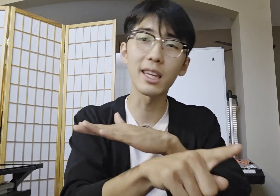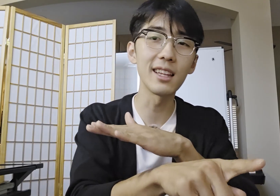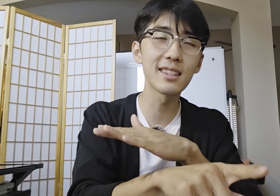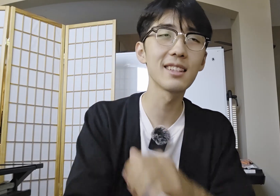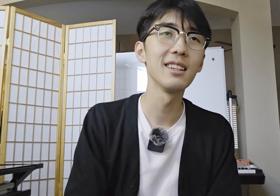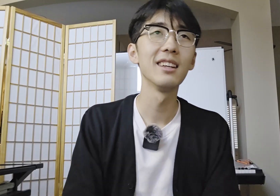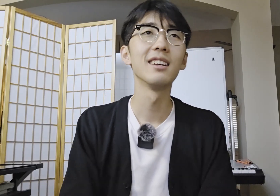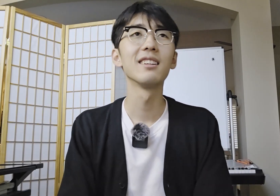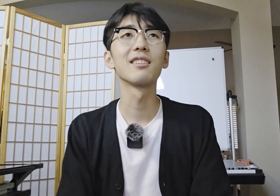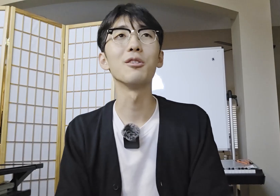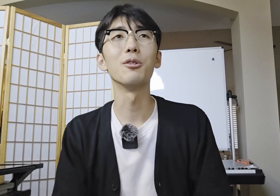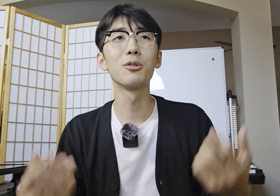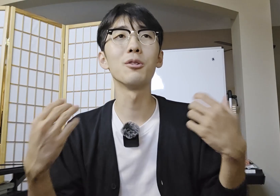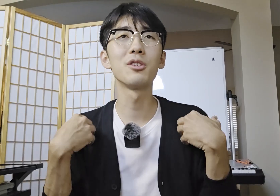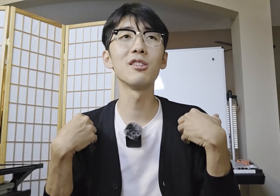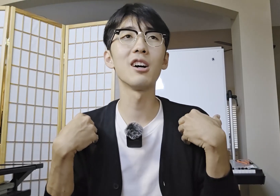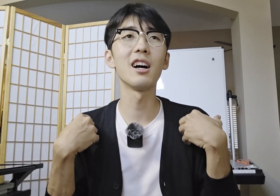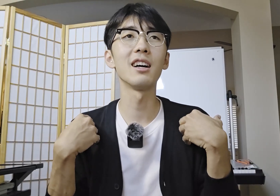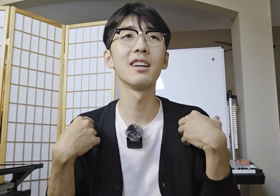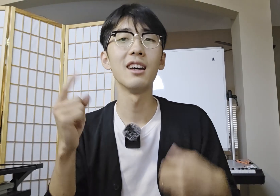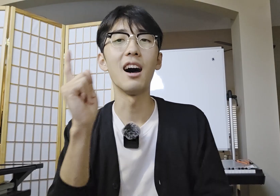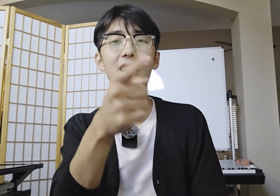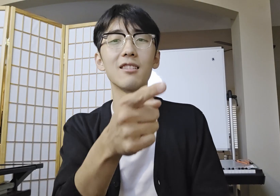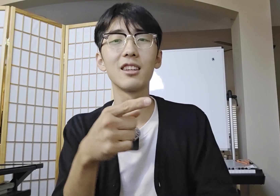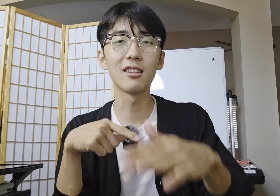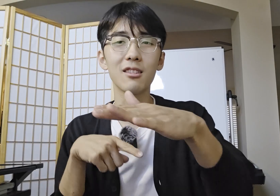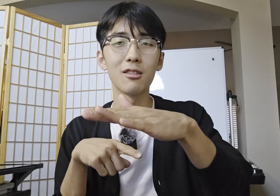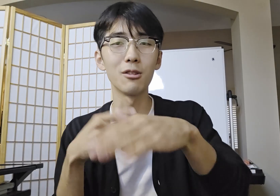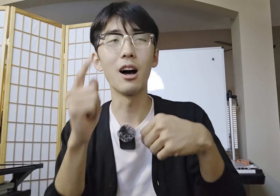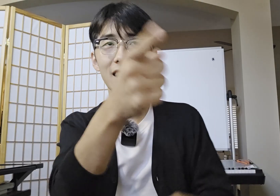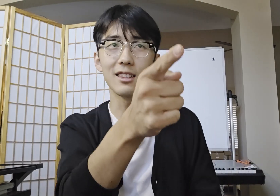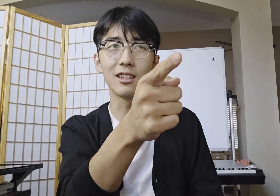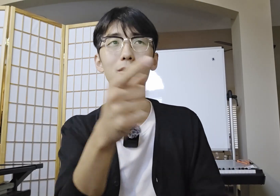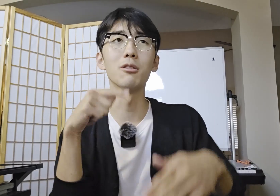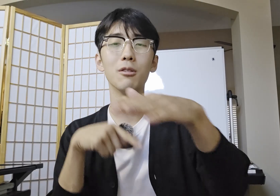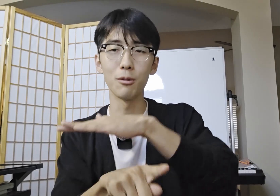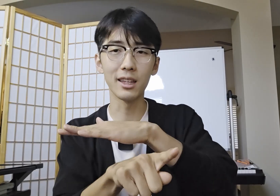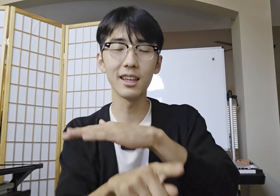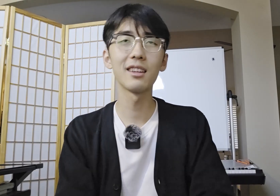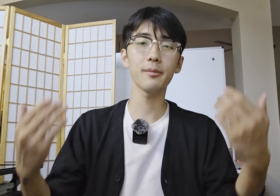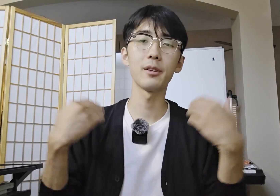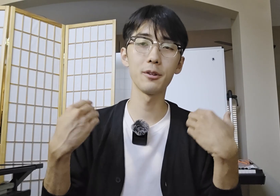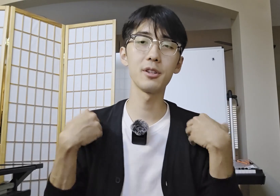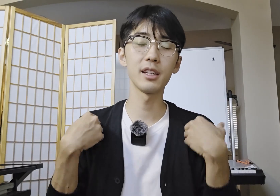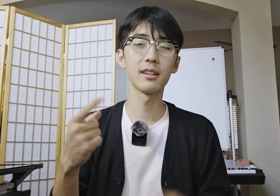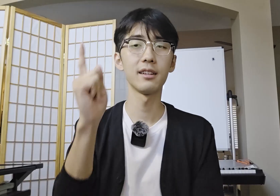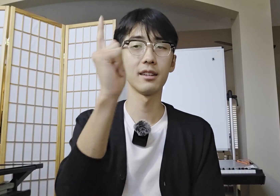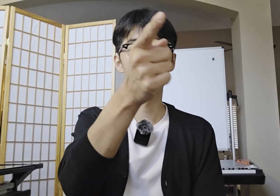desu. So yoji wa anata hito wake. Yoji,